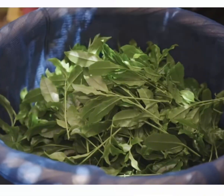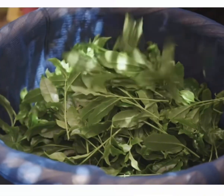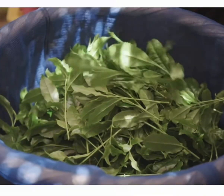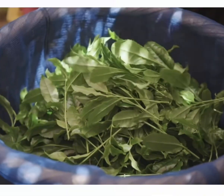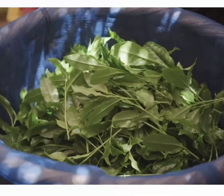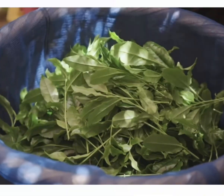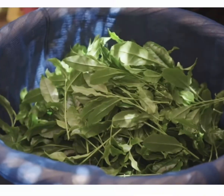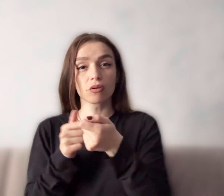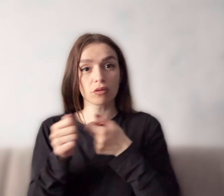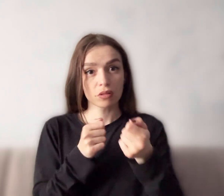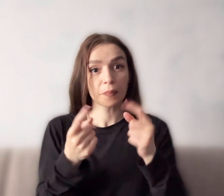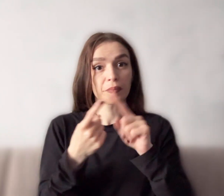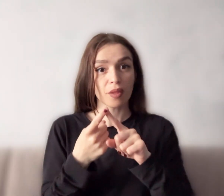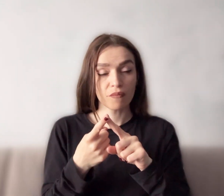which matcha